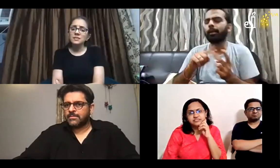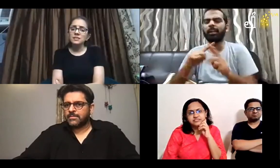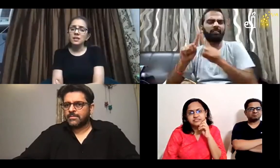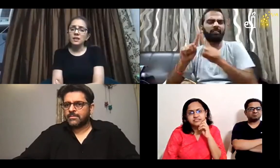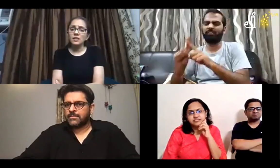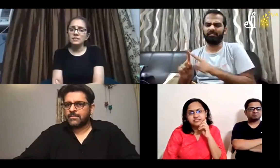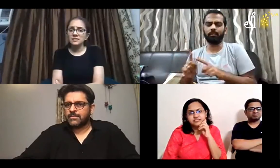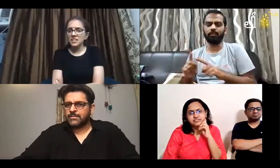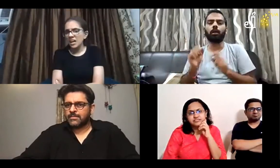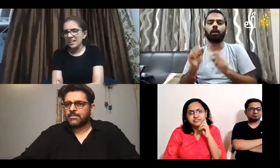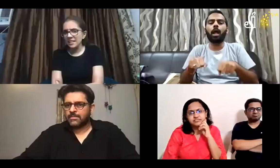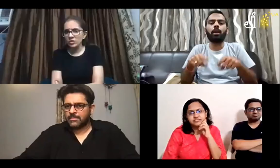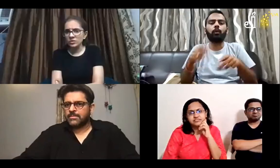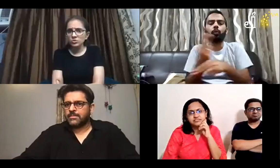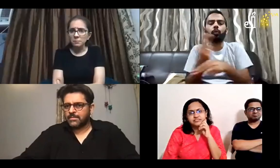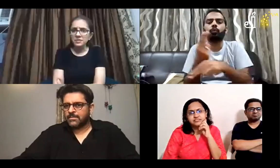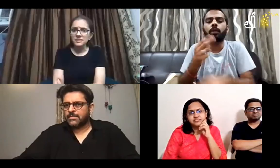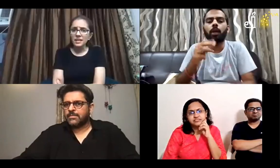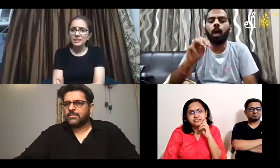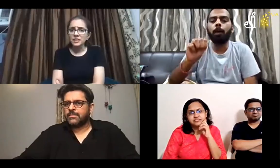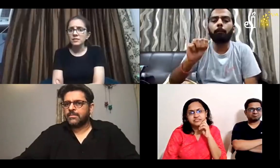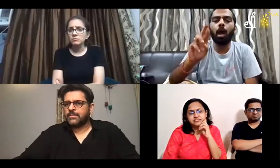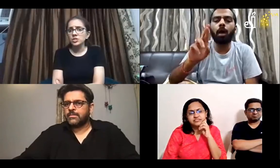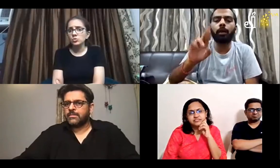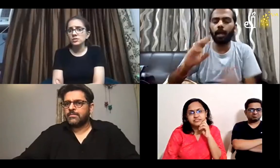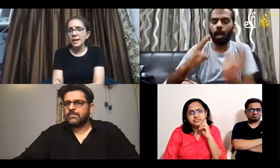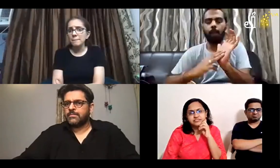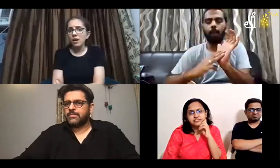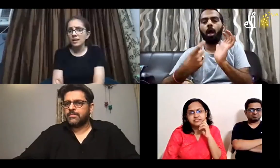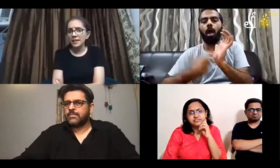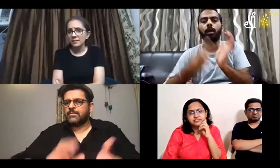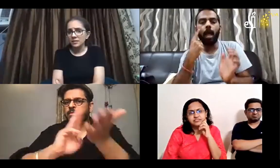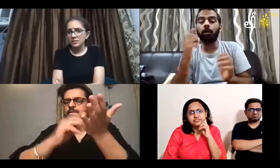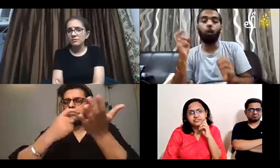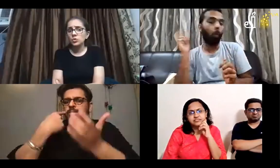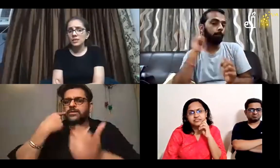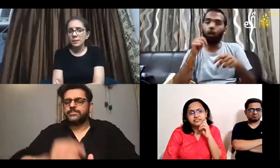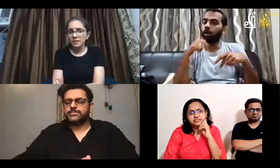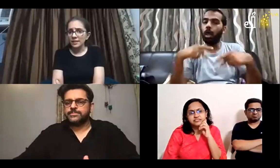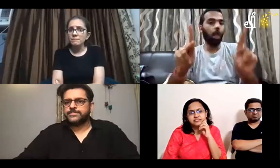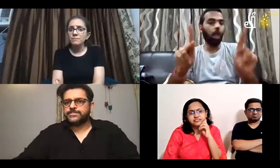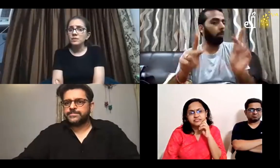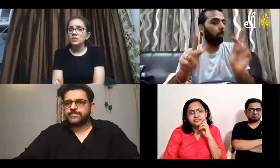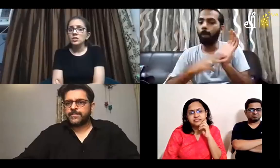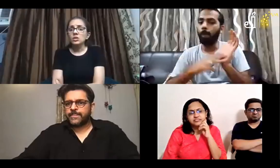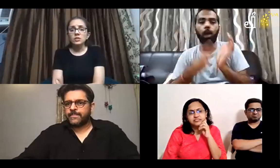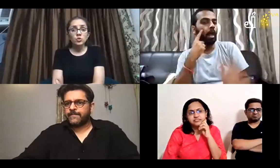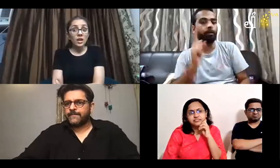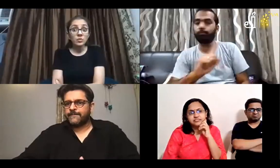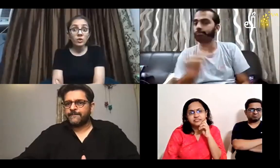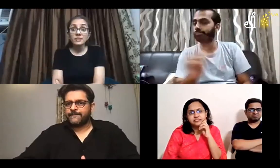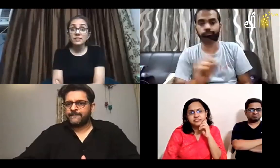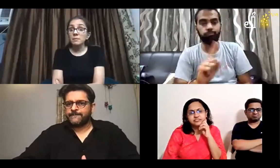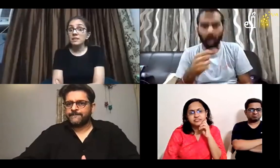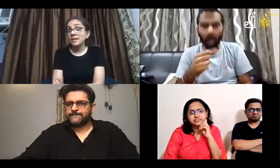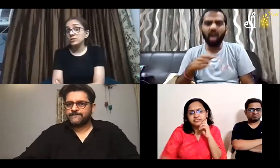best. It's CI and all those companies, and can we use MRI? Can we do an MRI? You can't